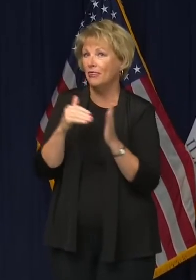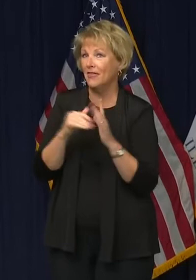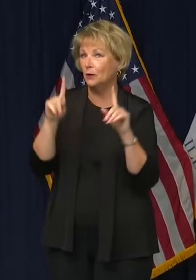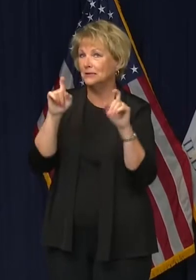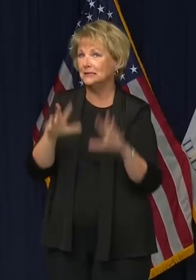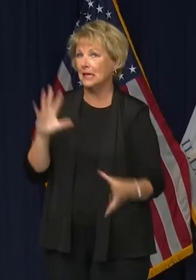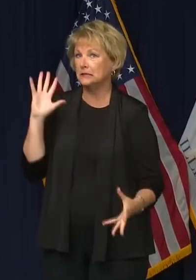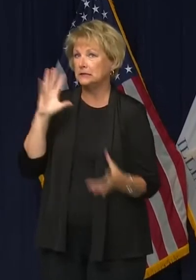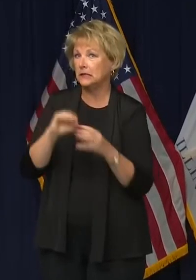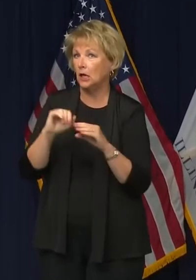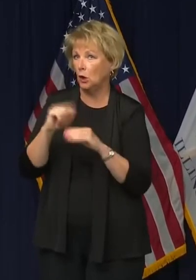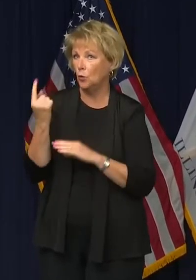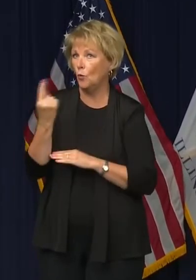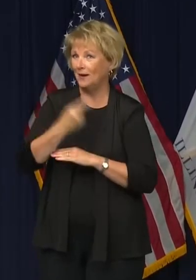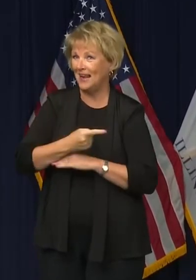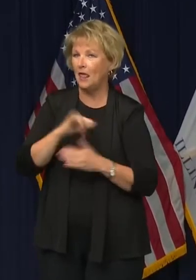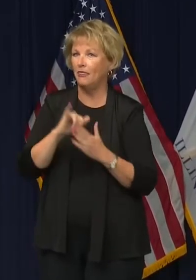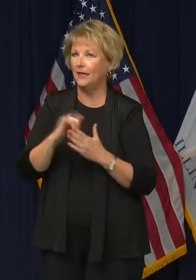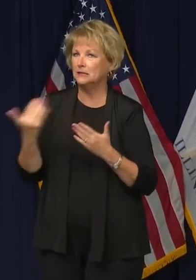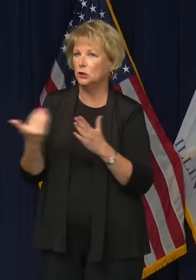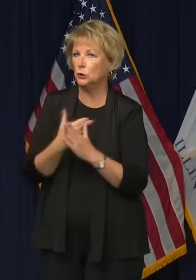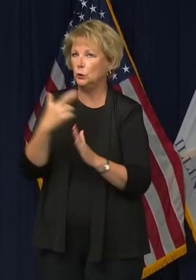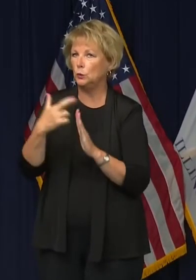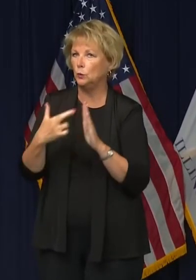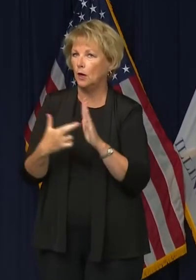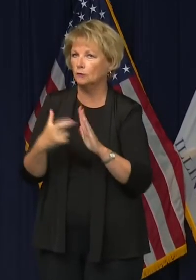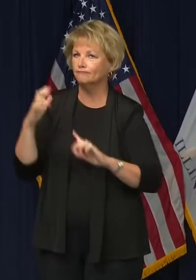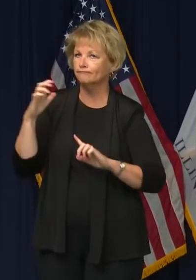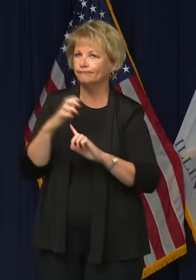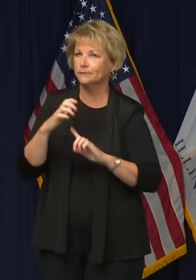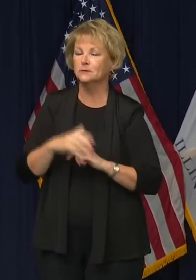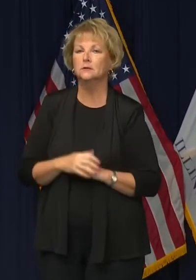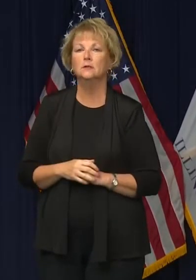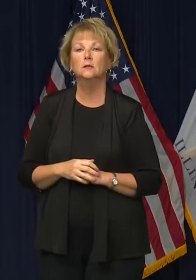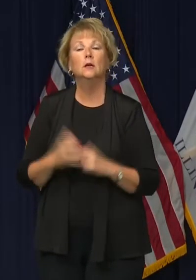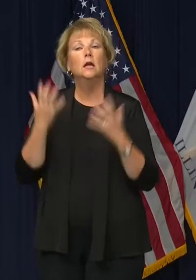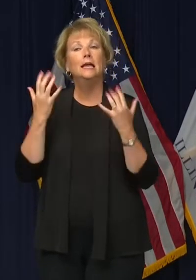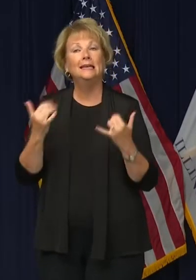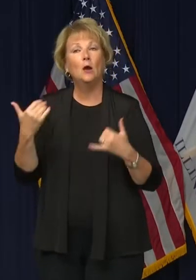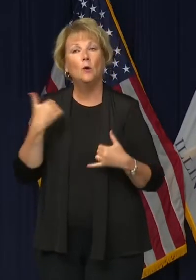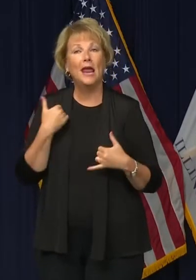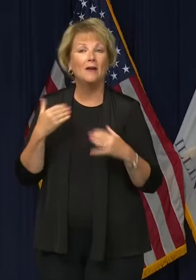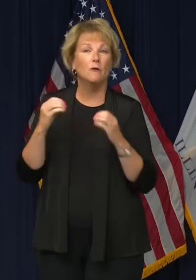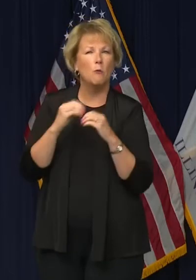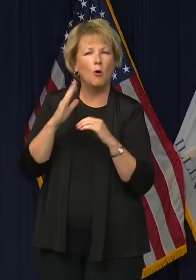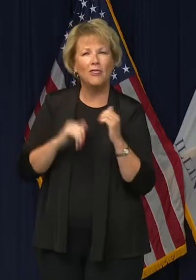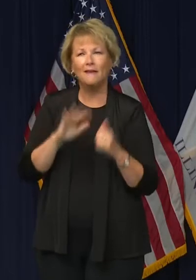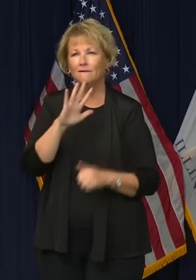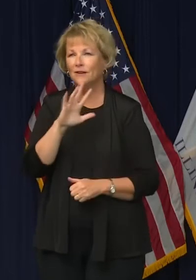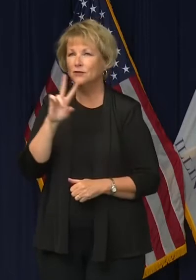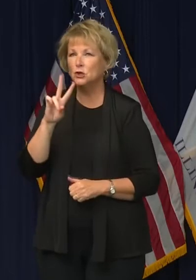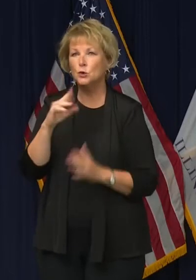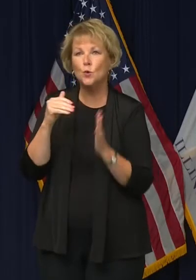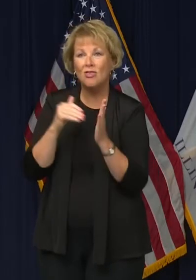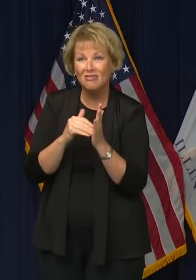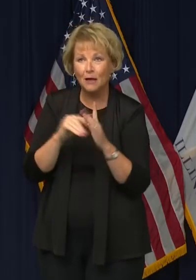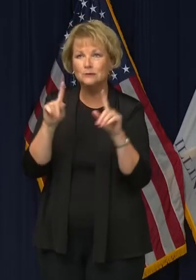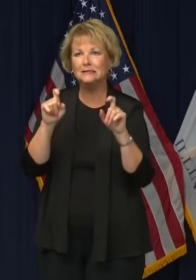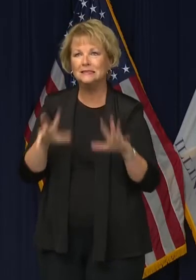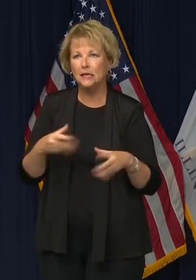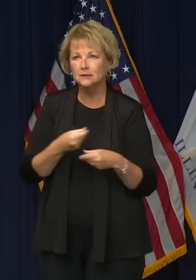in a one-day period, a new high. We're now averaging over 52,000 tests each